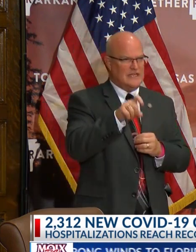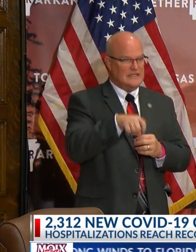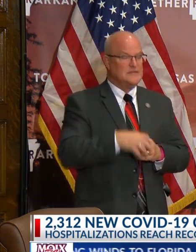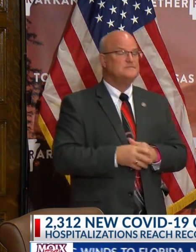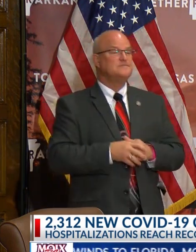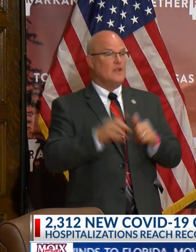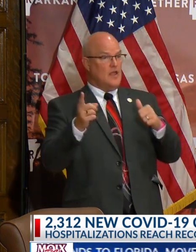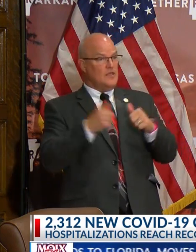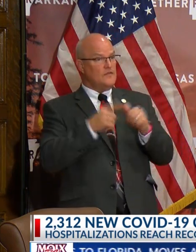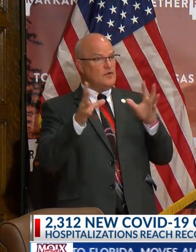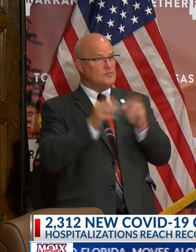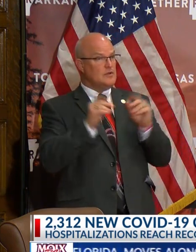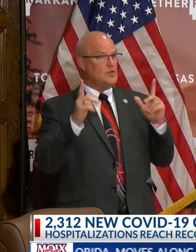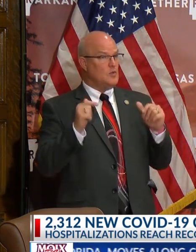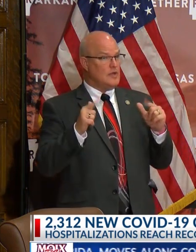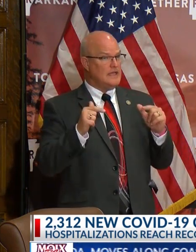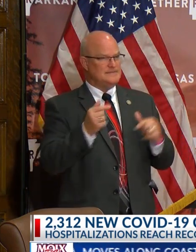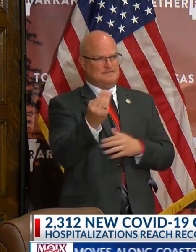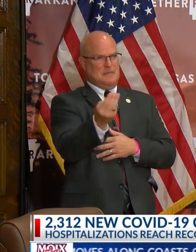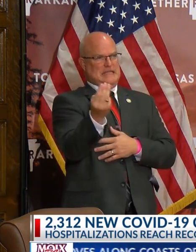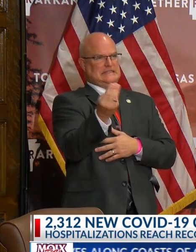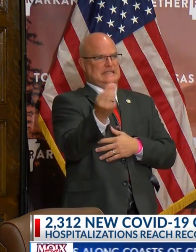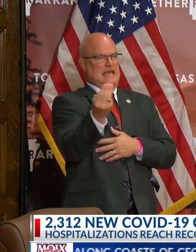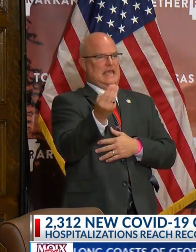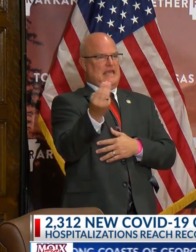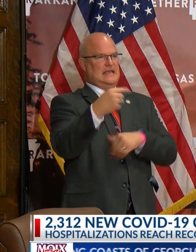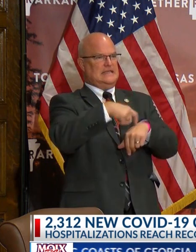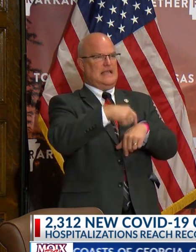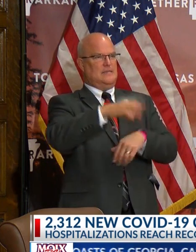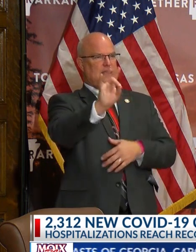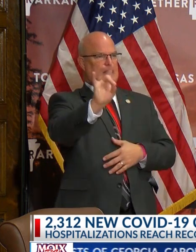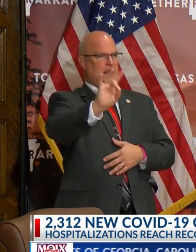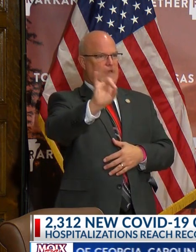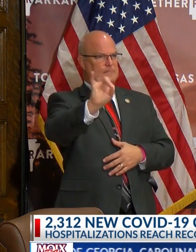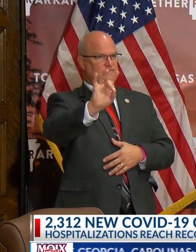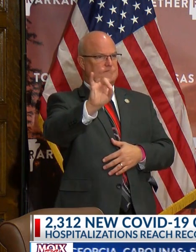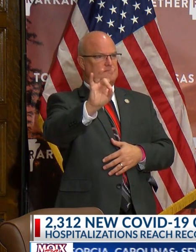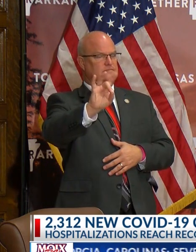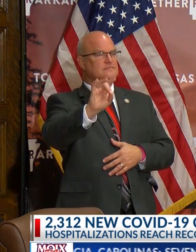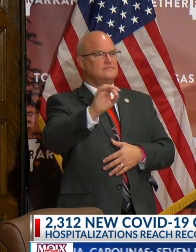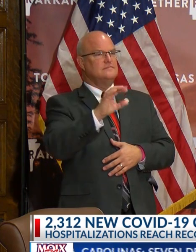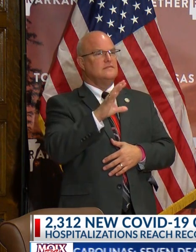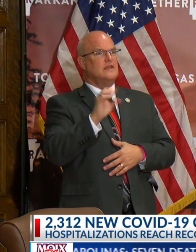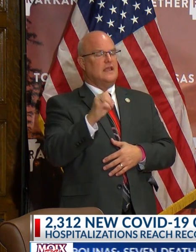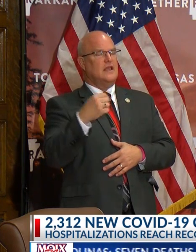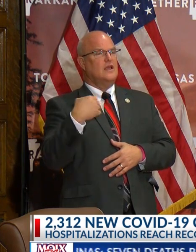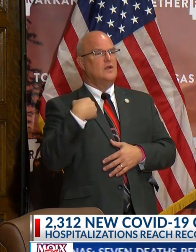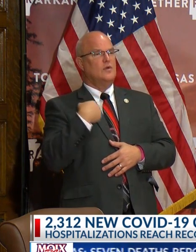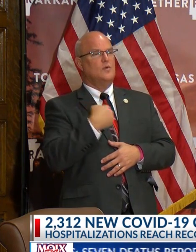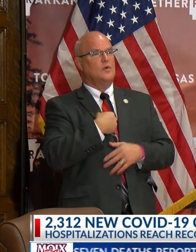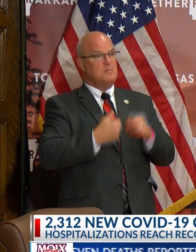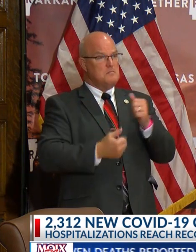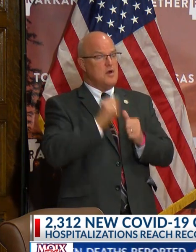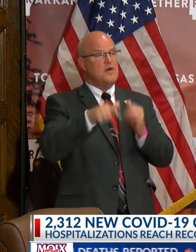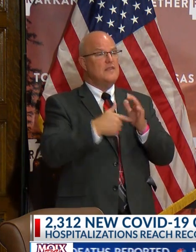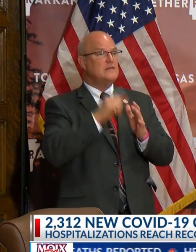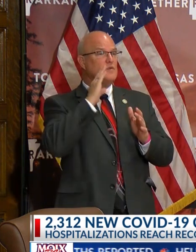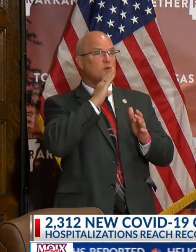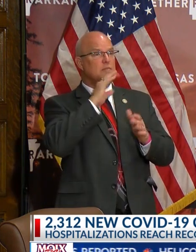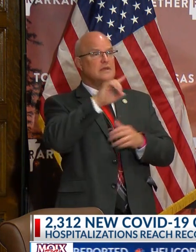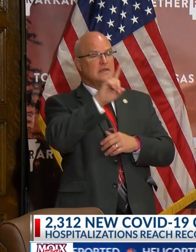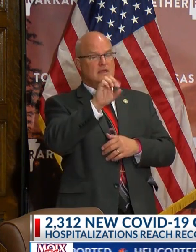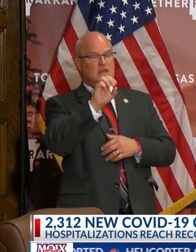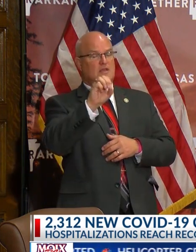meeting of this task force will be Monday at 8 a.m. and most of this will be by